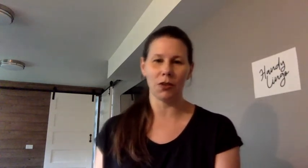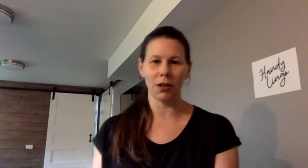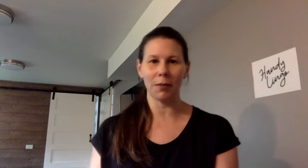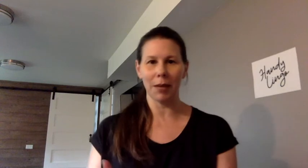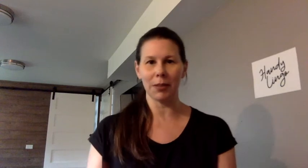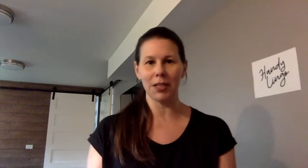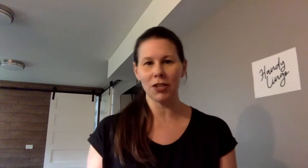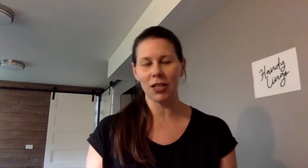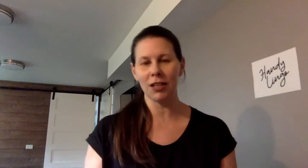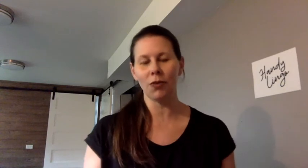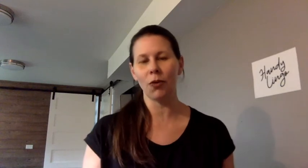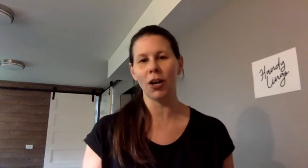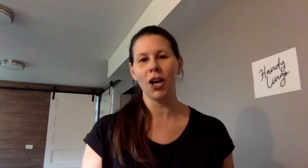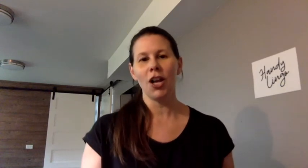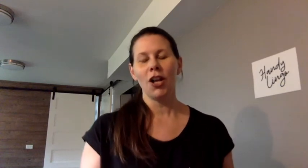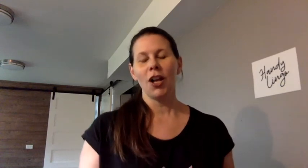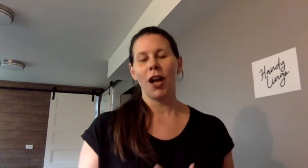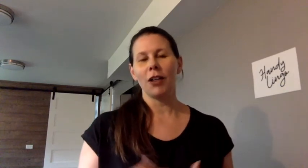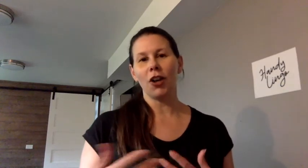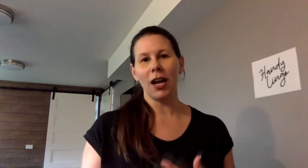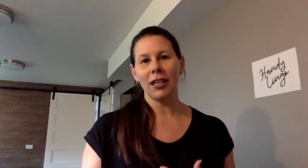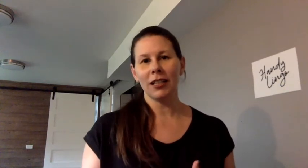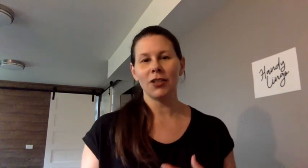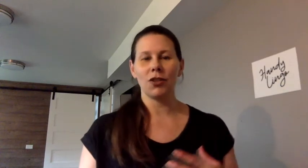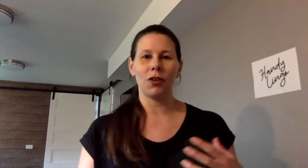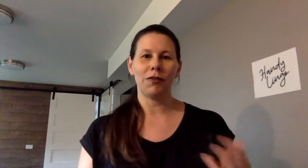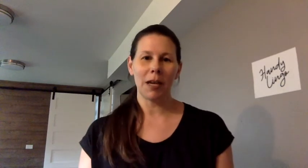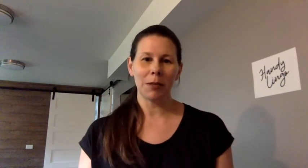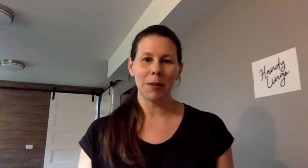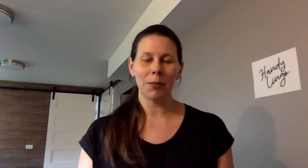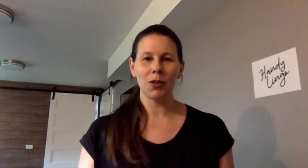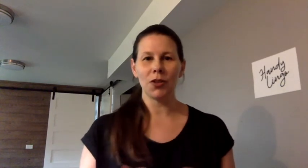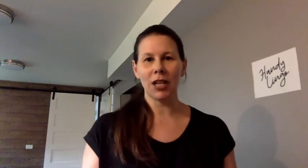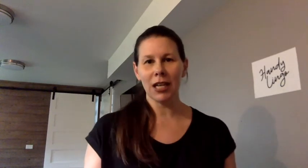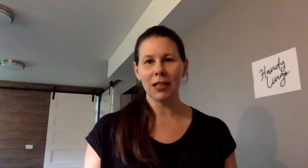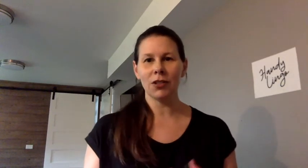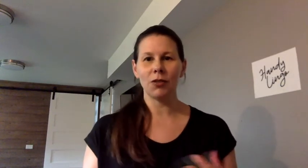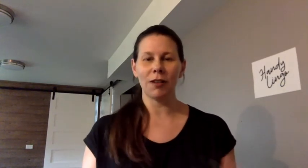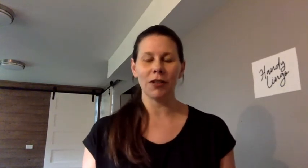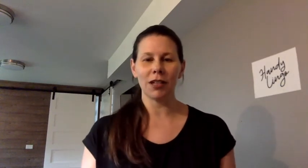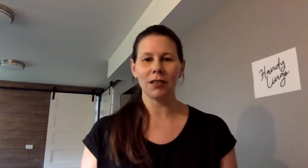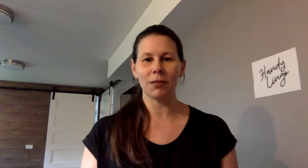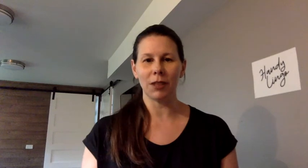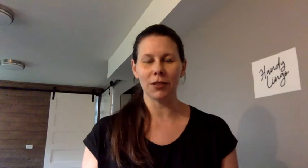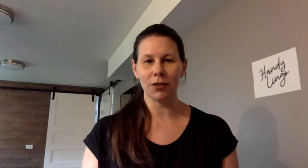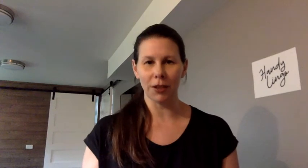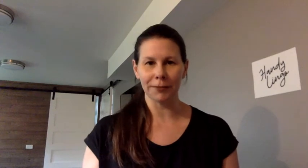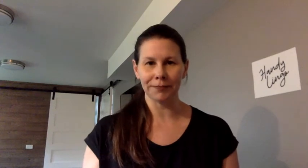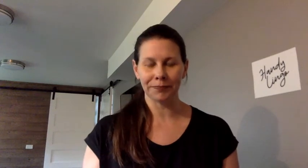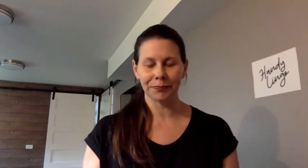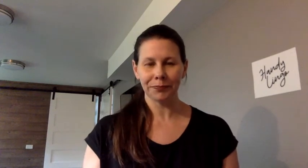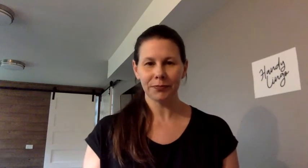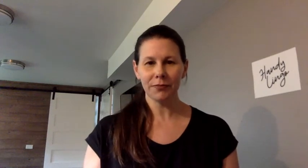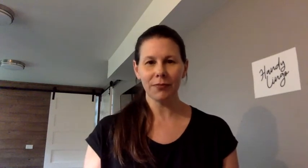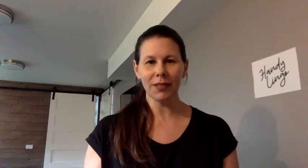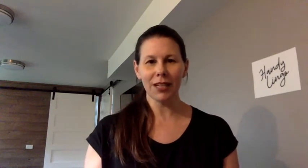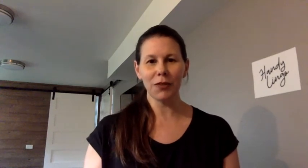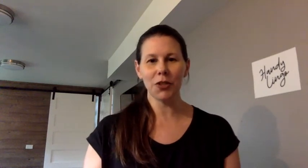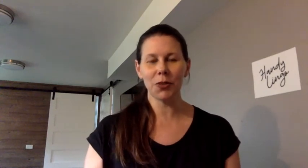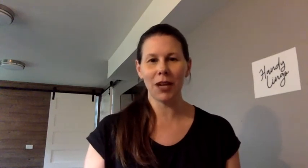your population or your audience, your family members, your kids, whoever it is that wants to learn. If you just want to